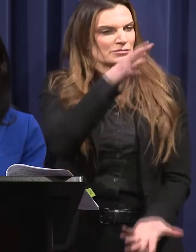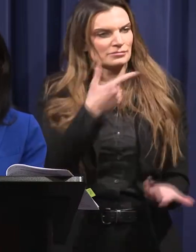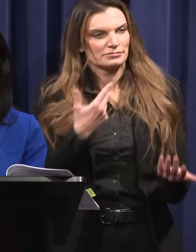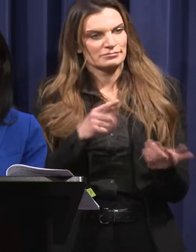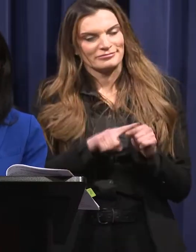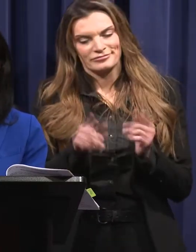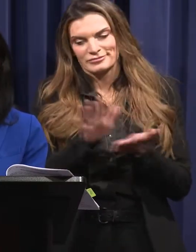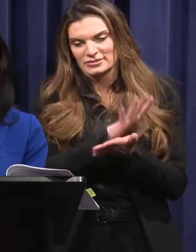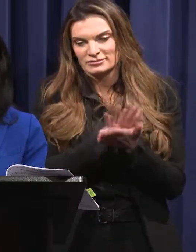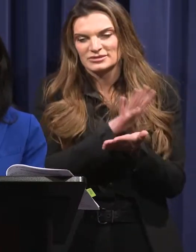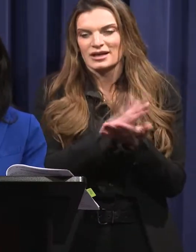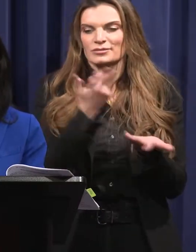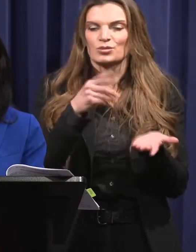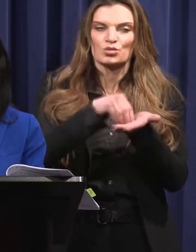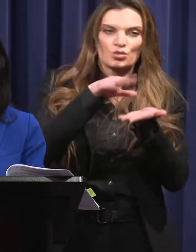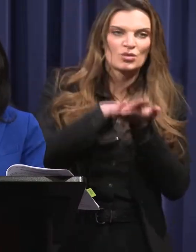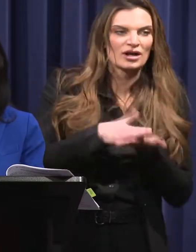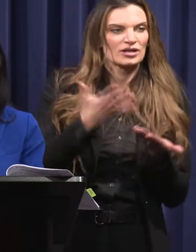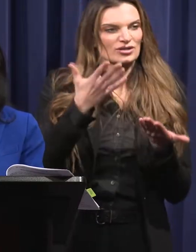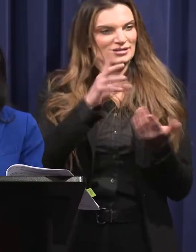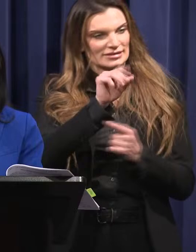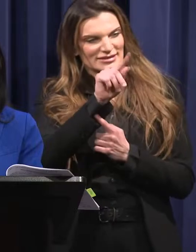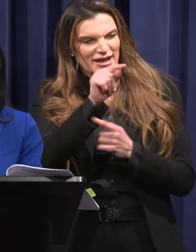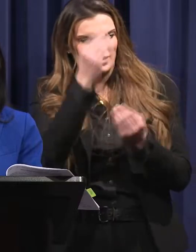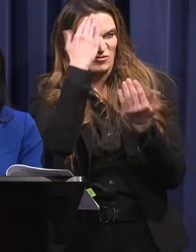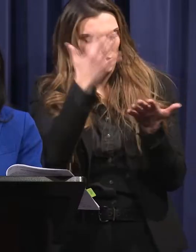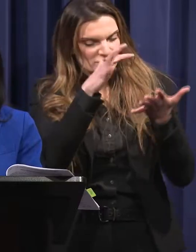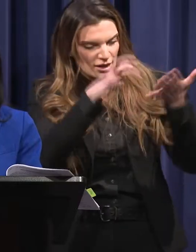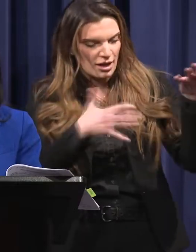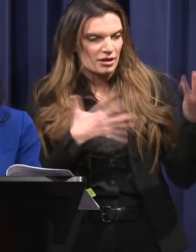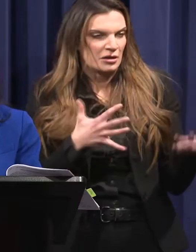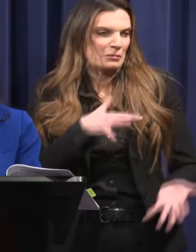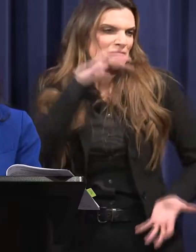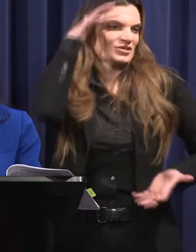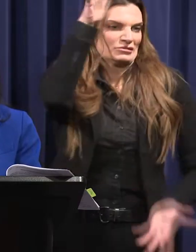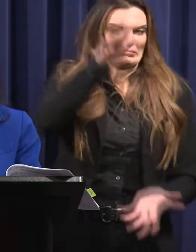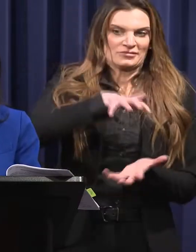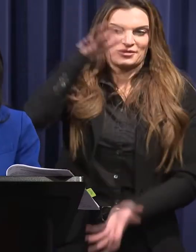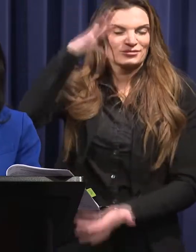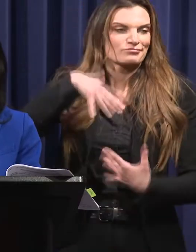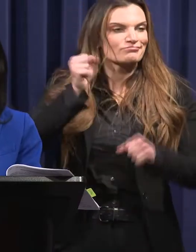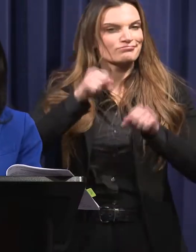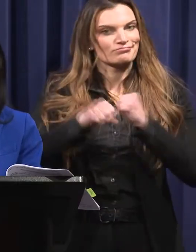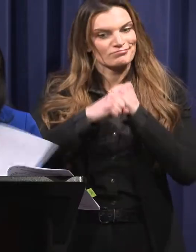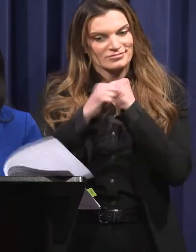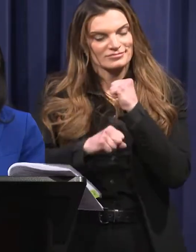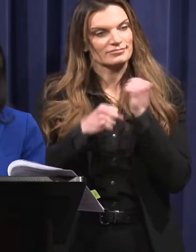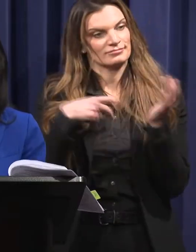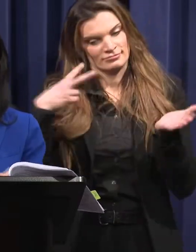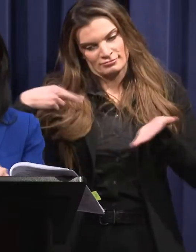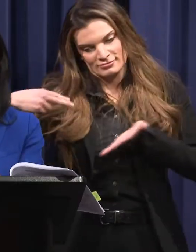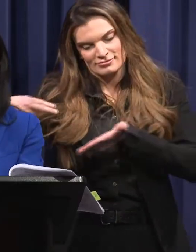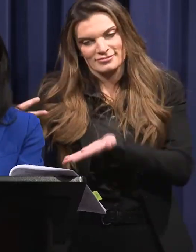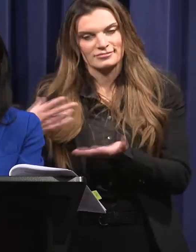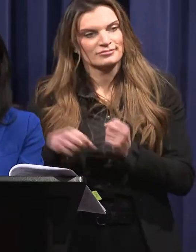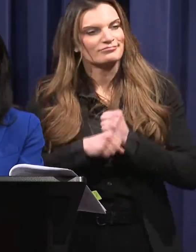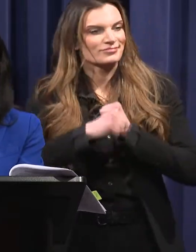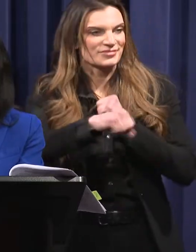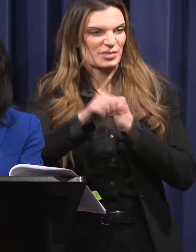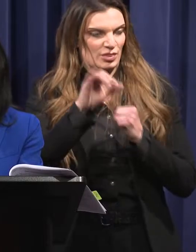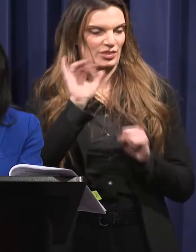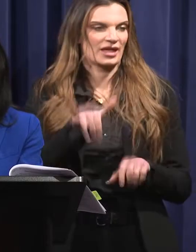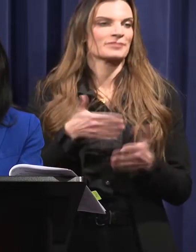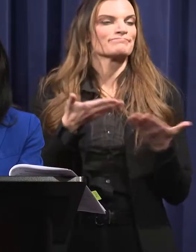documents, emails, records, pieces of data, and procedural rules on gathering the massive number of documents we've received,